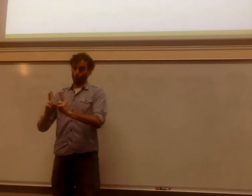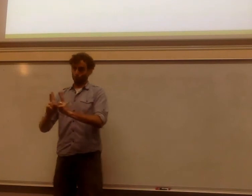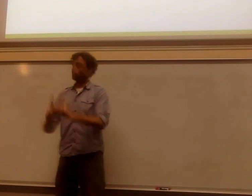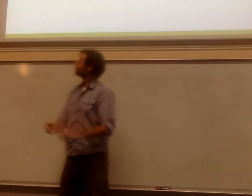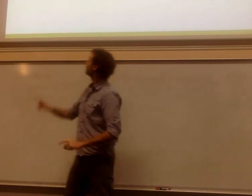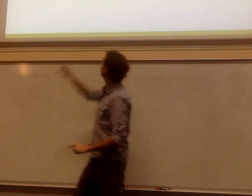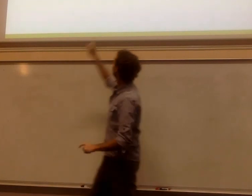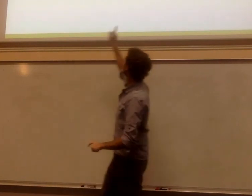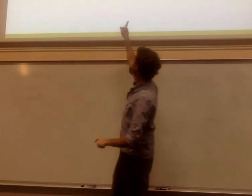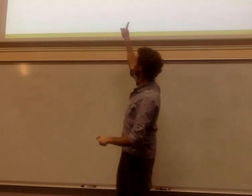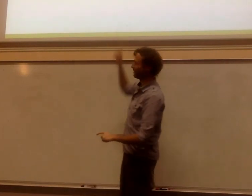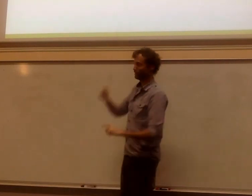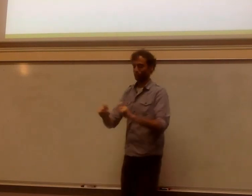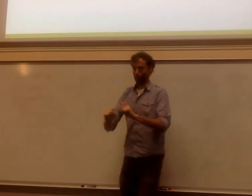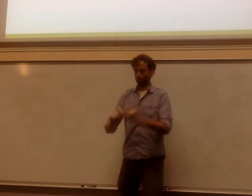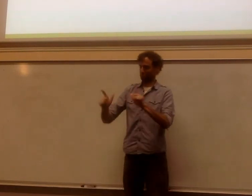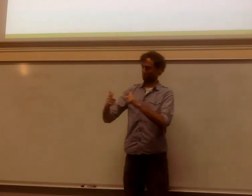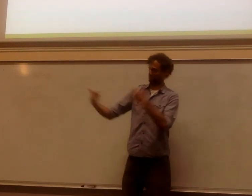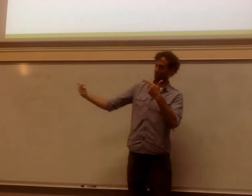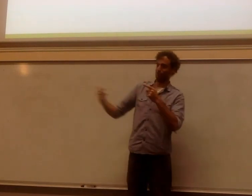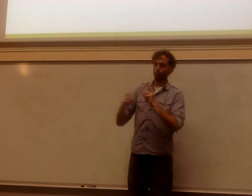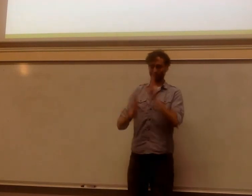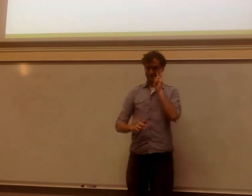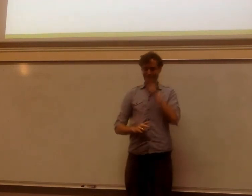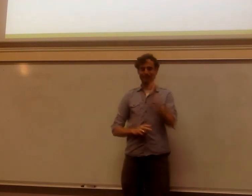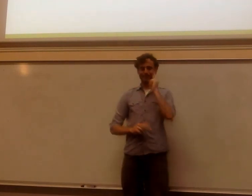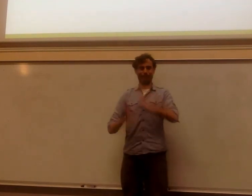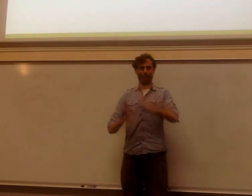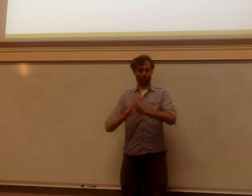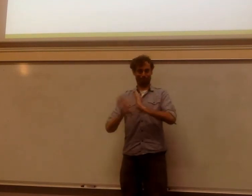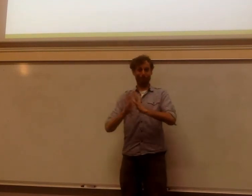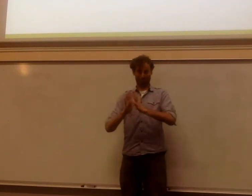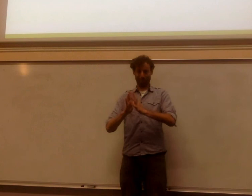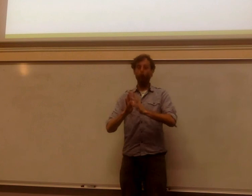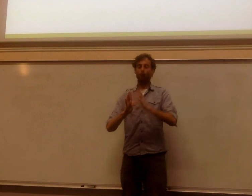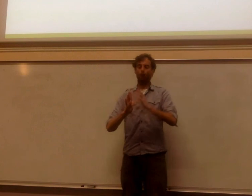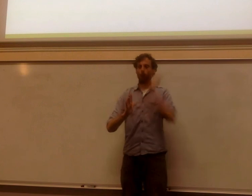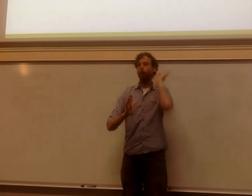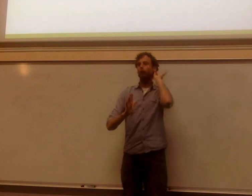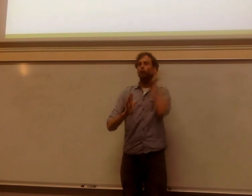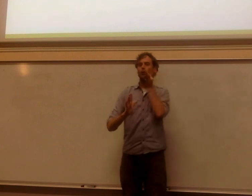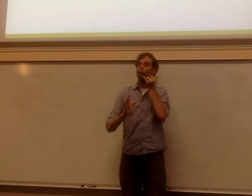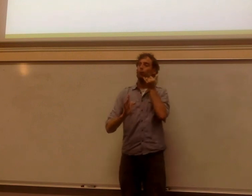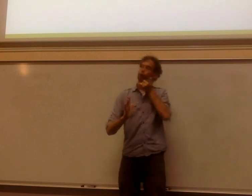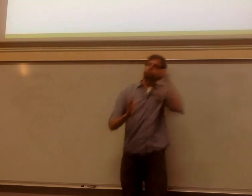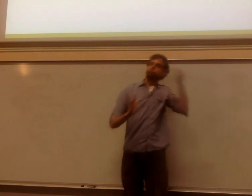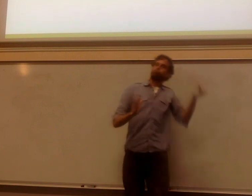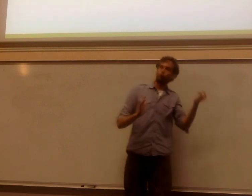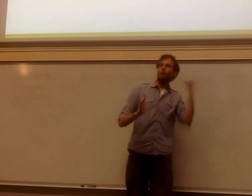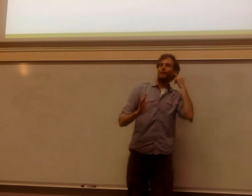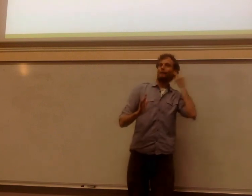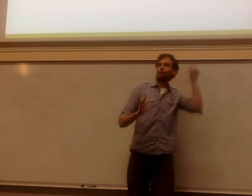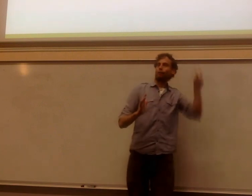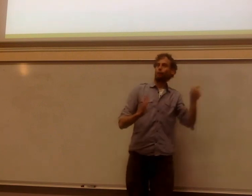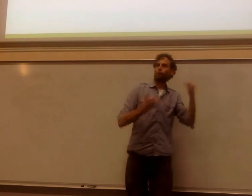to make a call in sign language, and this would be relayed by a sign language interpreter